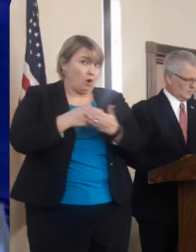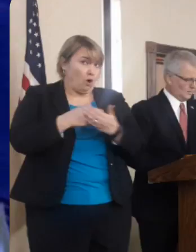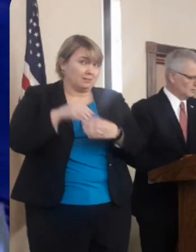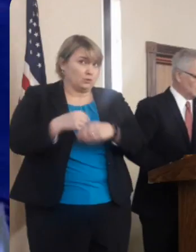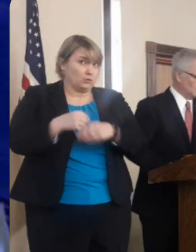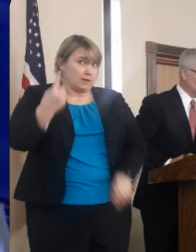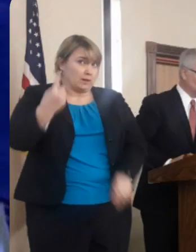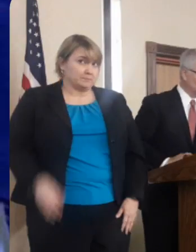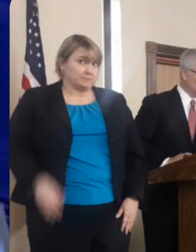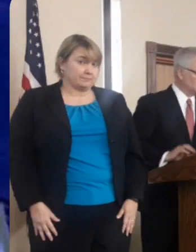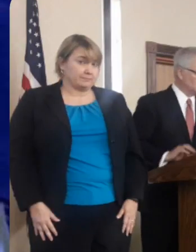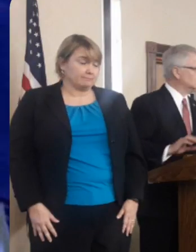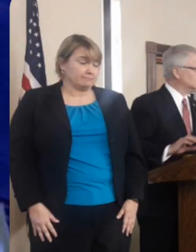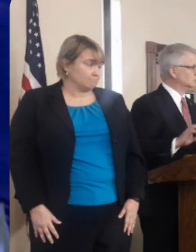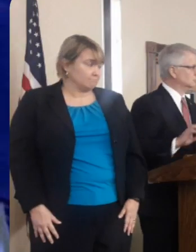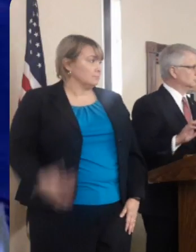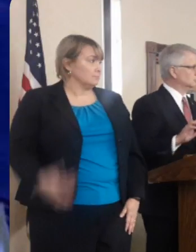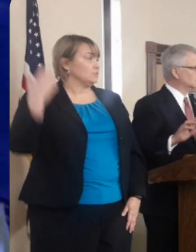The motion